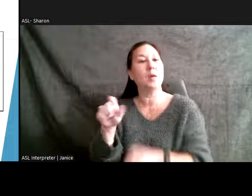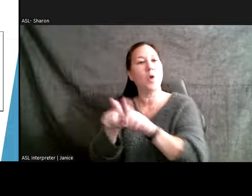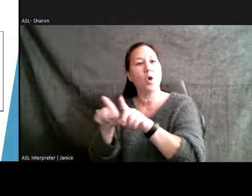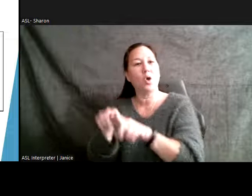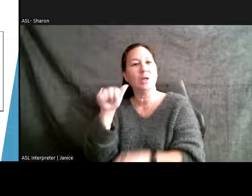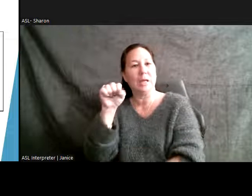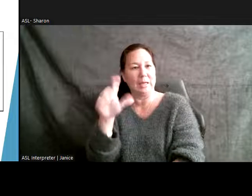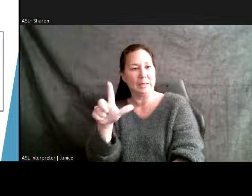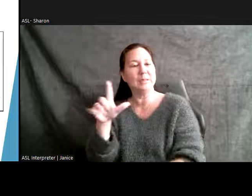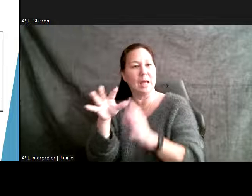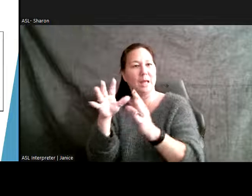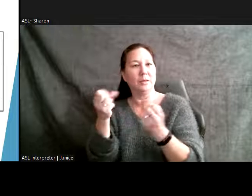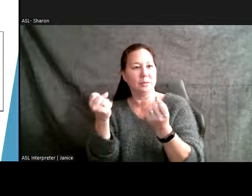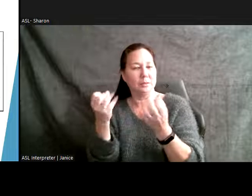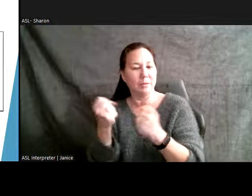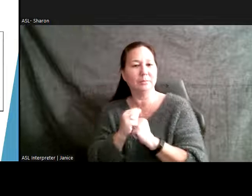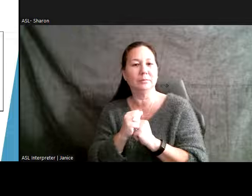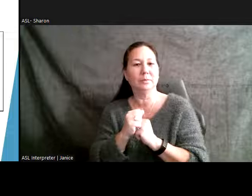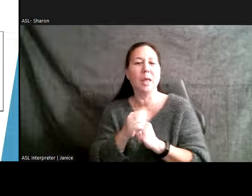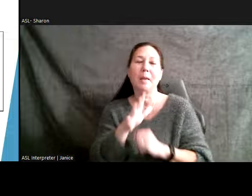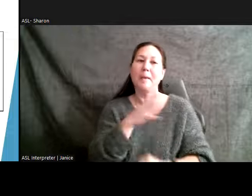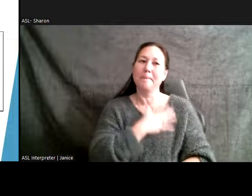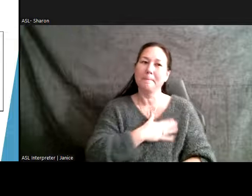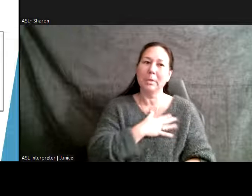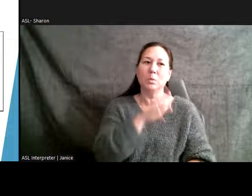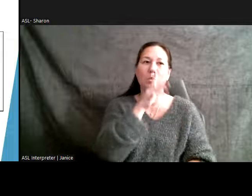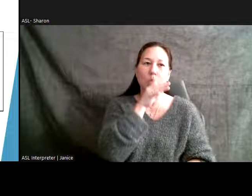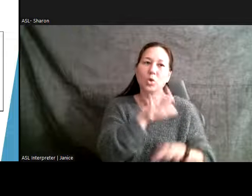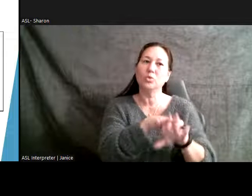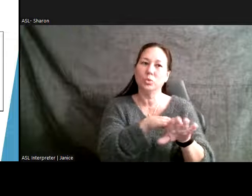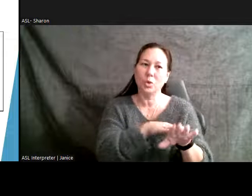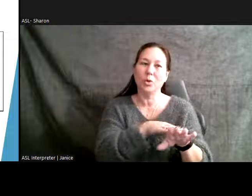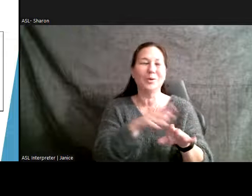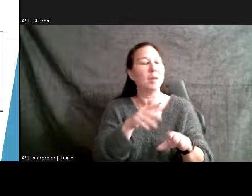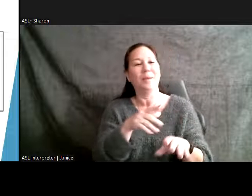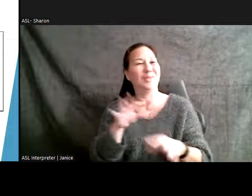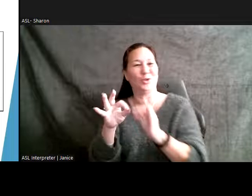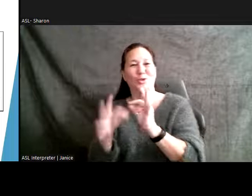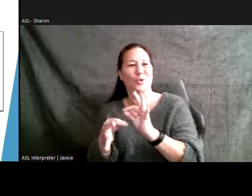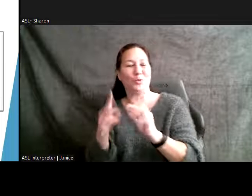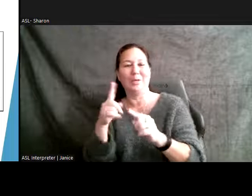speak slowly, otherwise the interpreters will not be able to keep up with you.